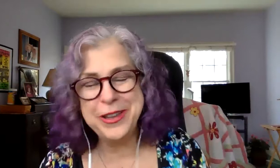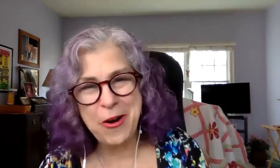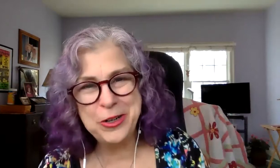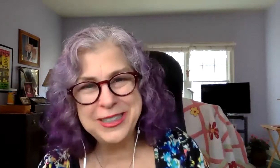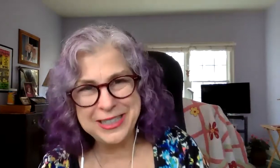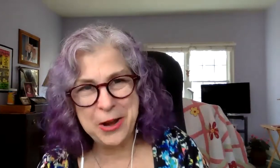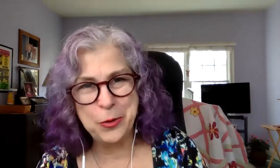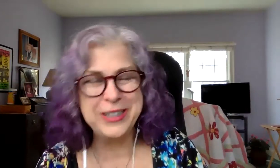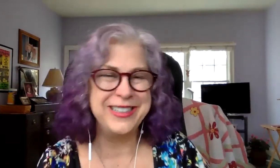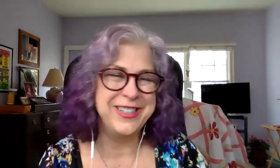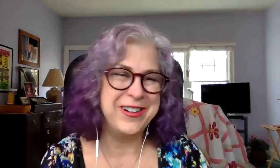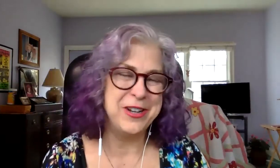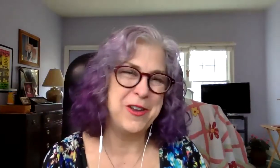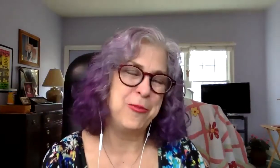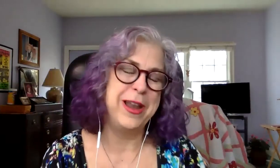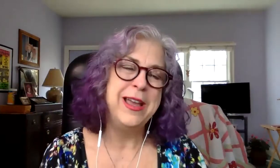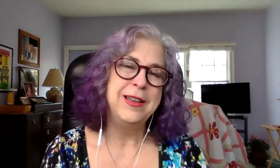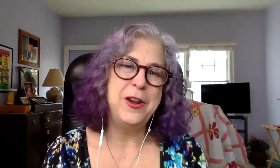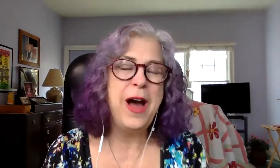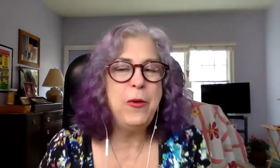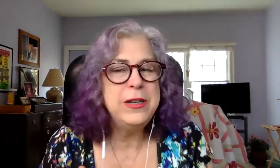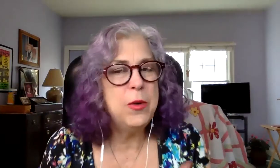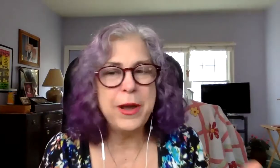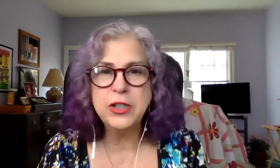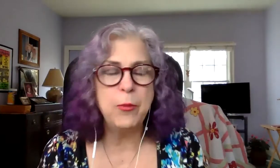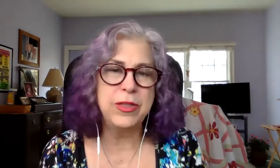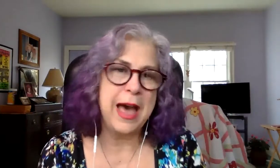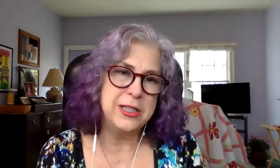hard societal questions. Sorry, Joseph, but you know, how do we do a better job with that too?